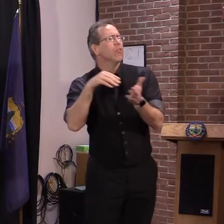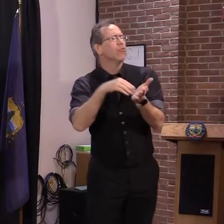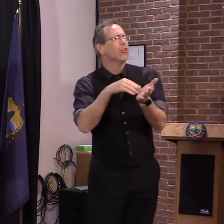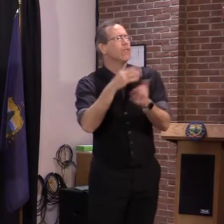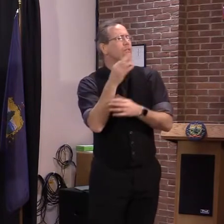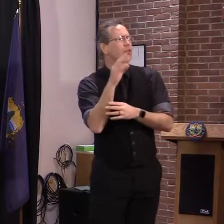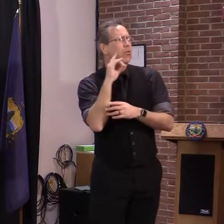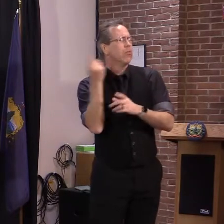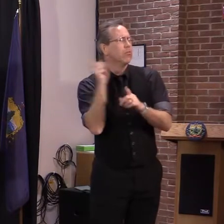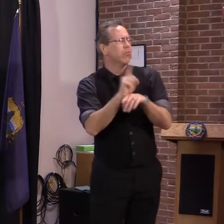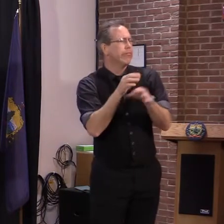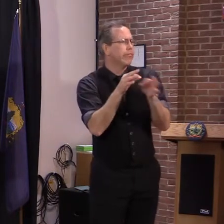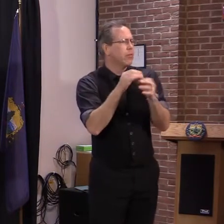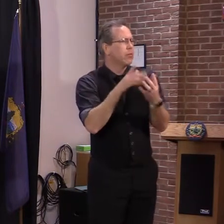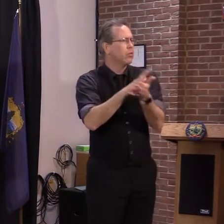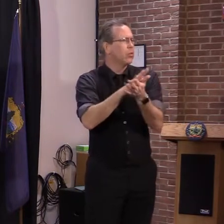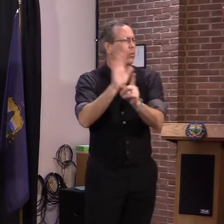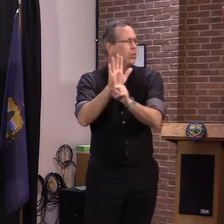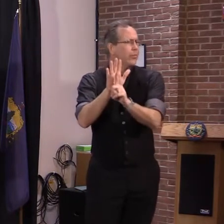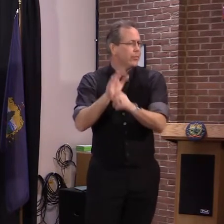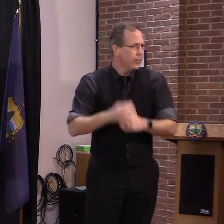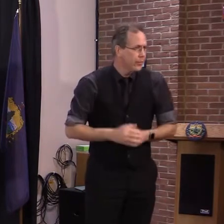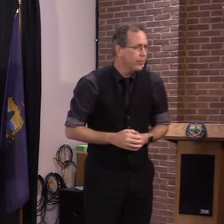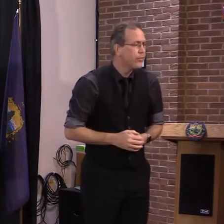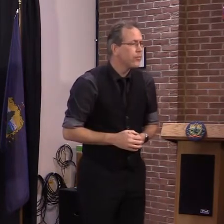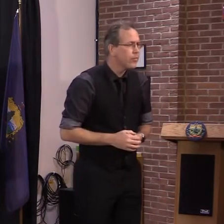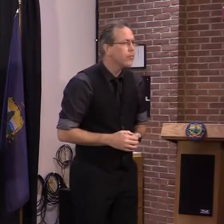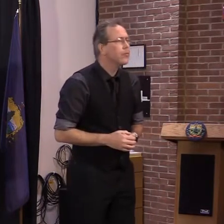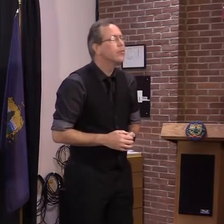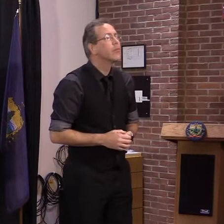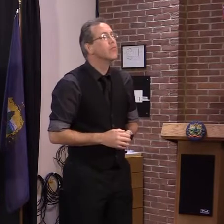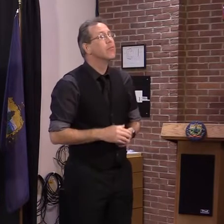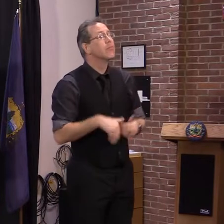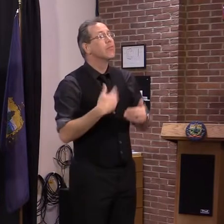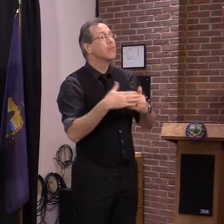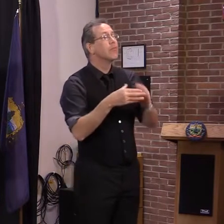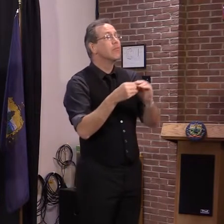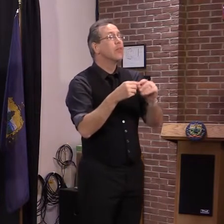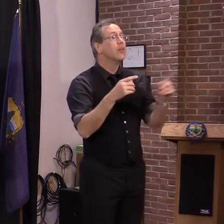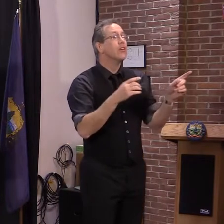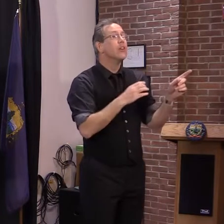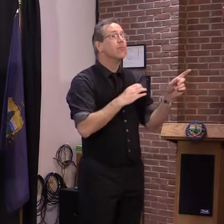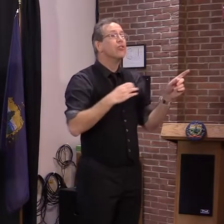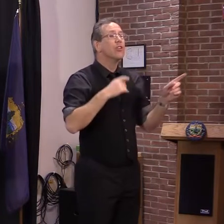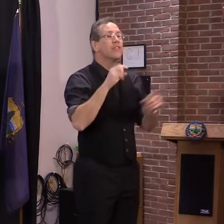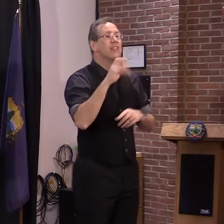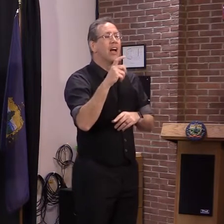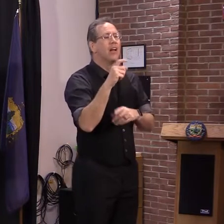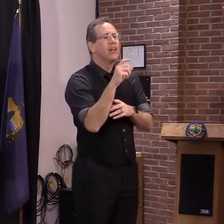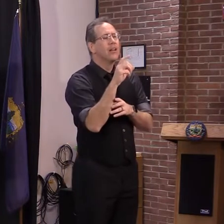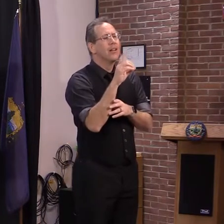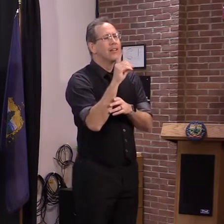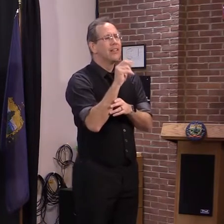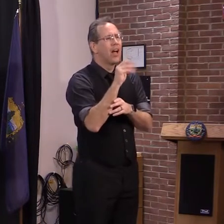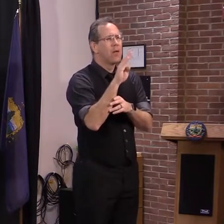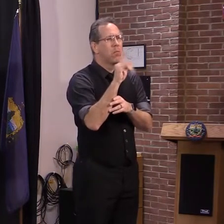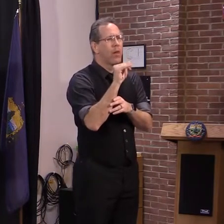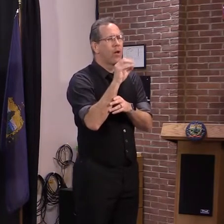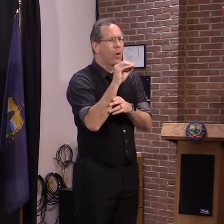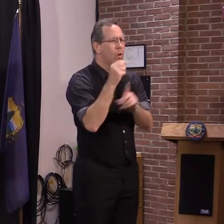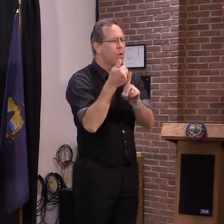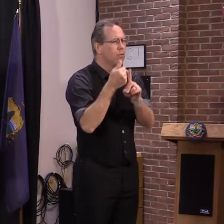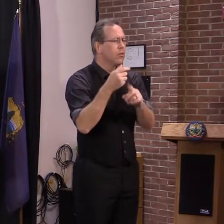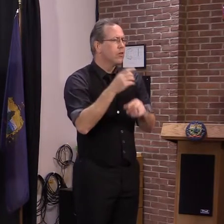Next, we're also joined today by Craig Beaulieu, the Commissioner of Taxes, who will walk us through the tax relief